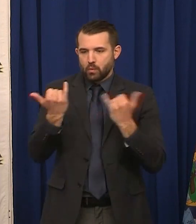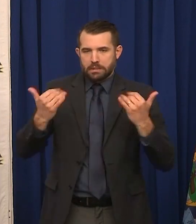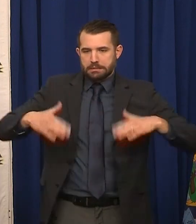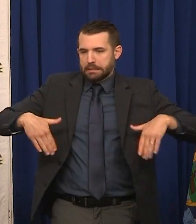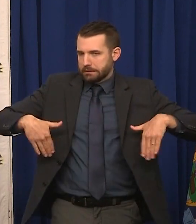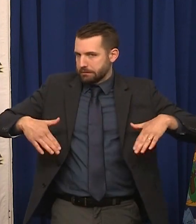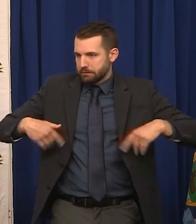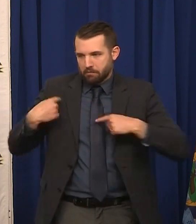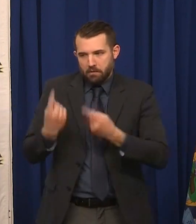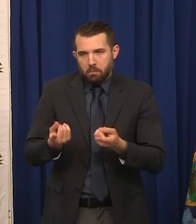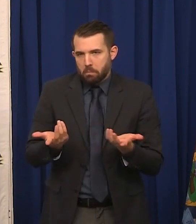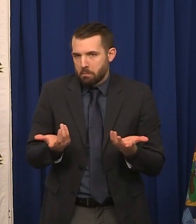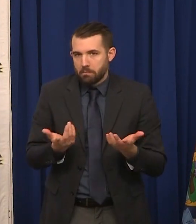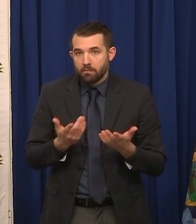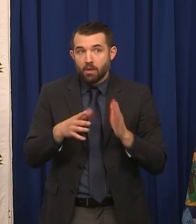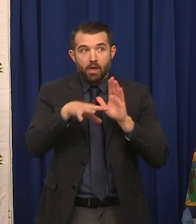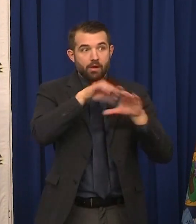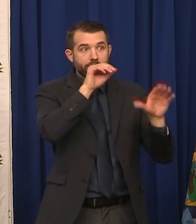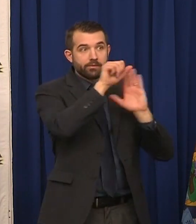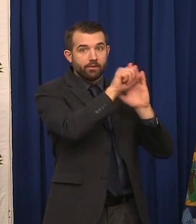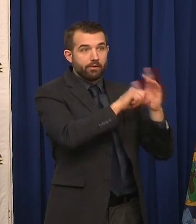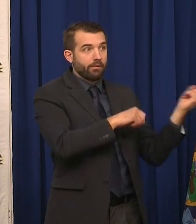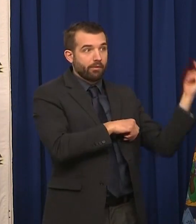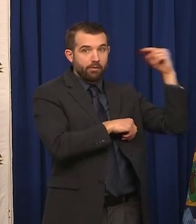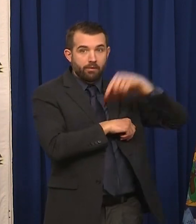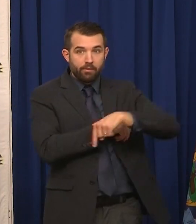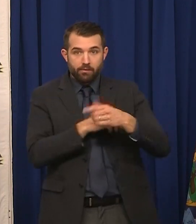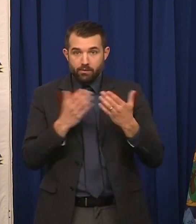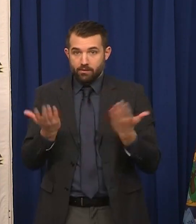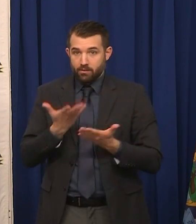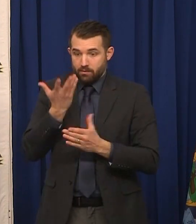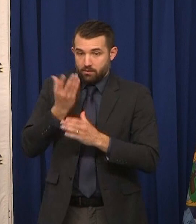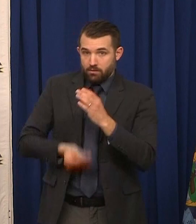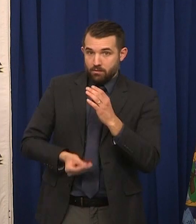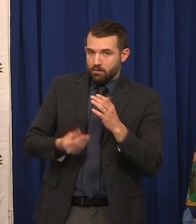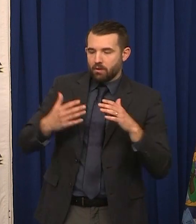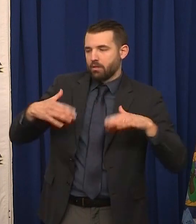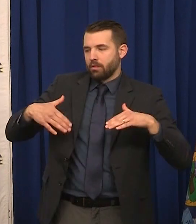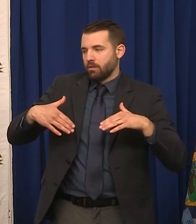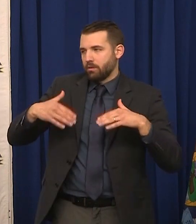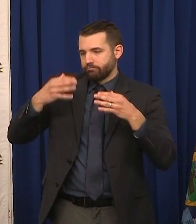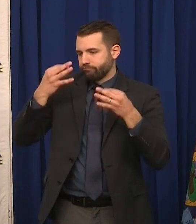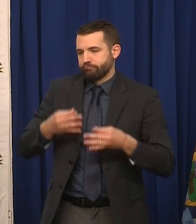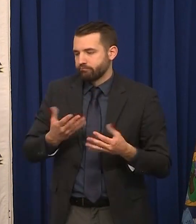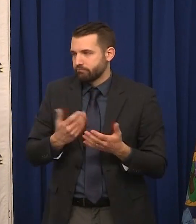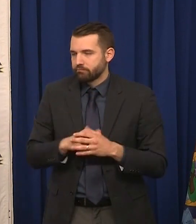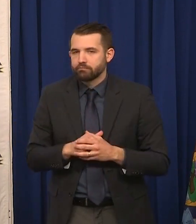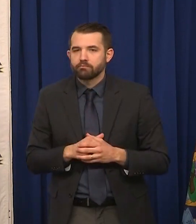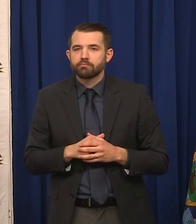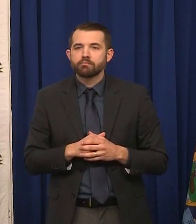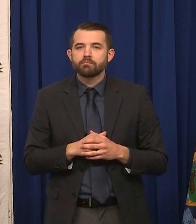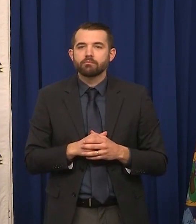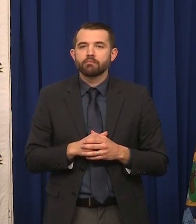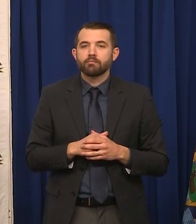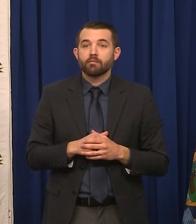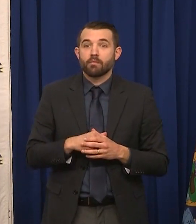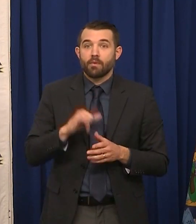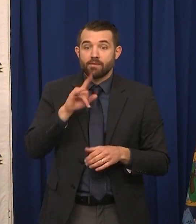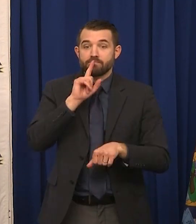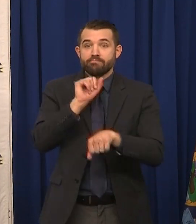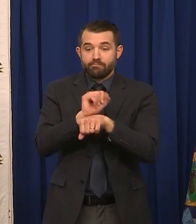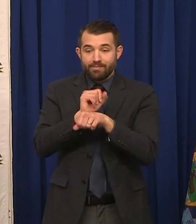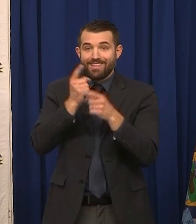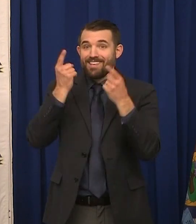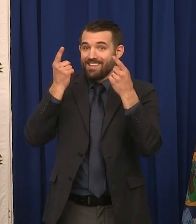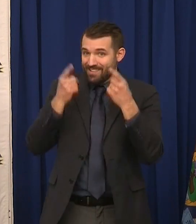have been out-of-state residents who have passed away. But again, if that were to happen, that passing would be recorded on their